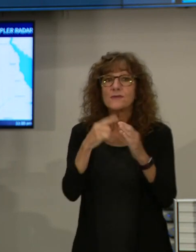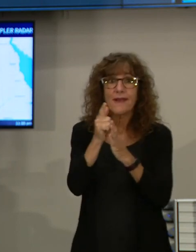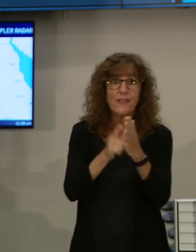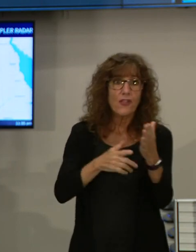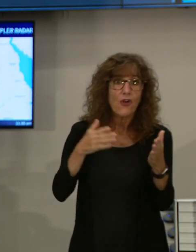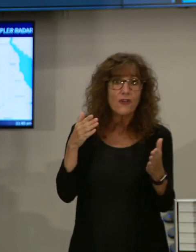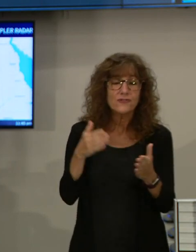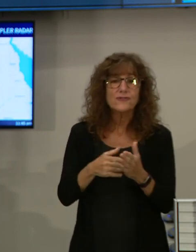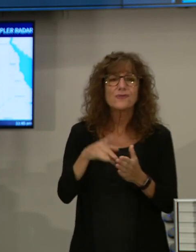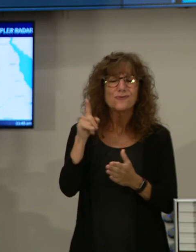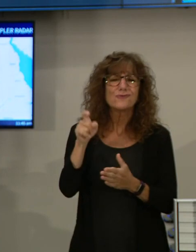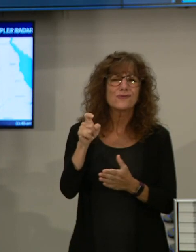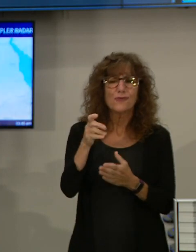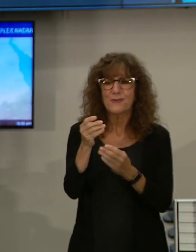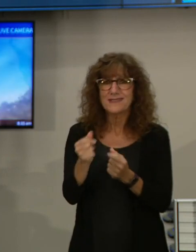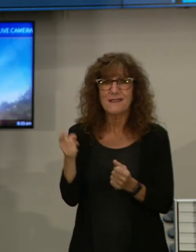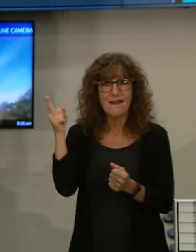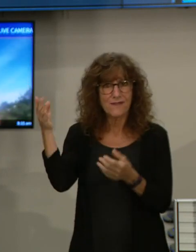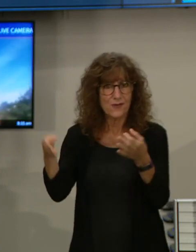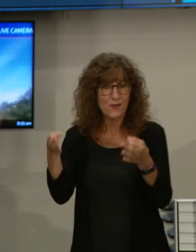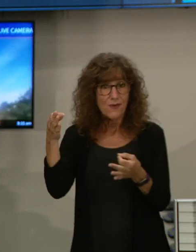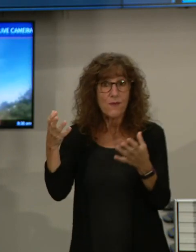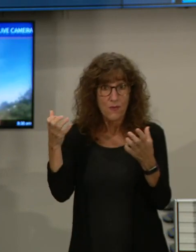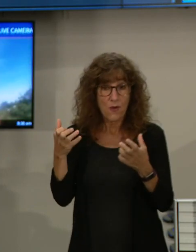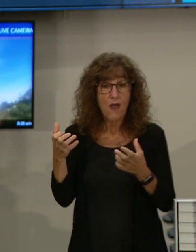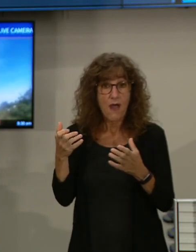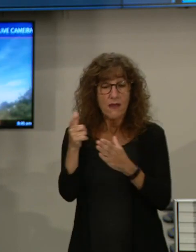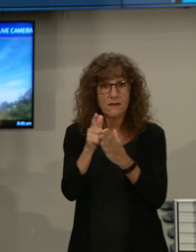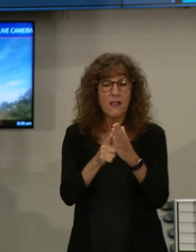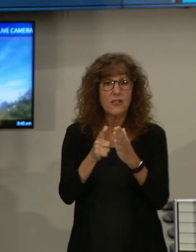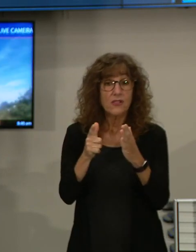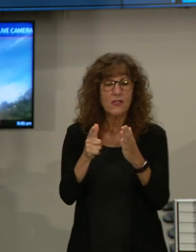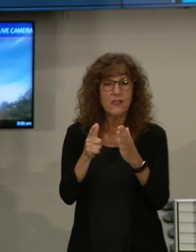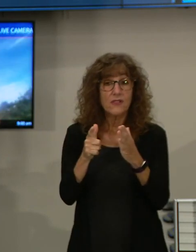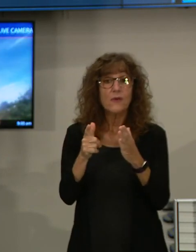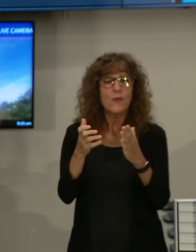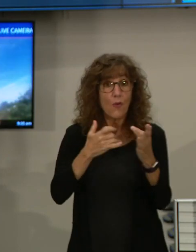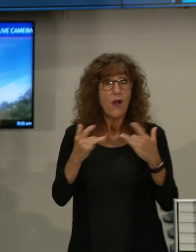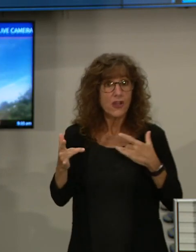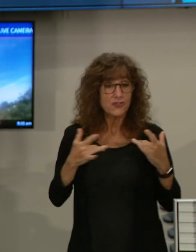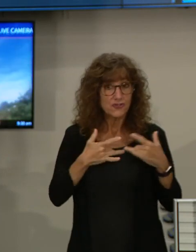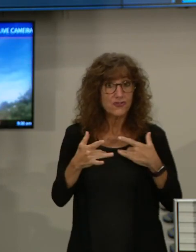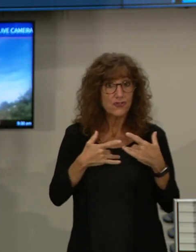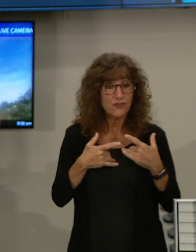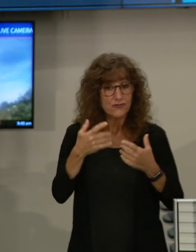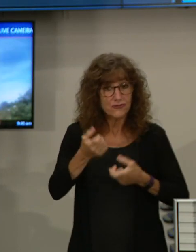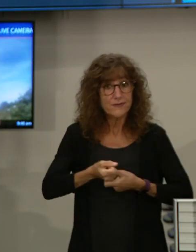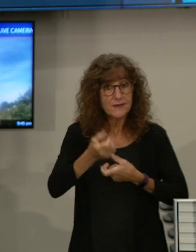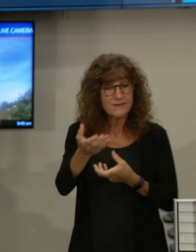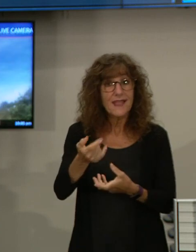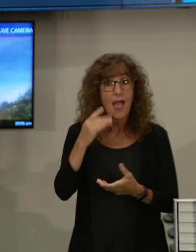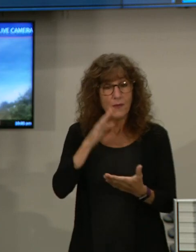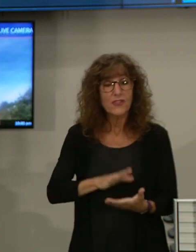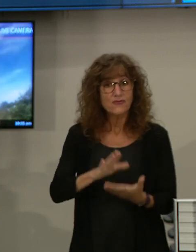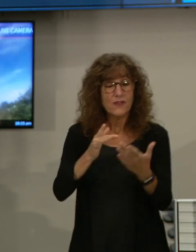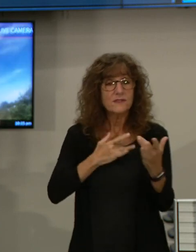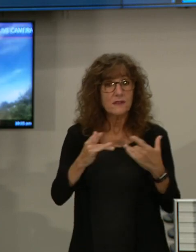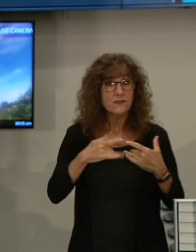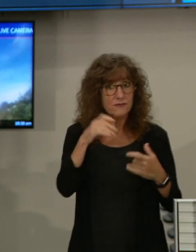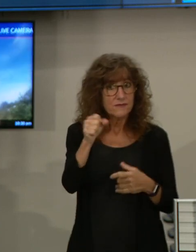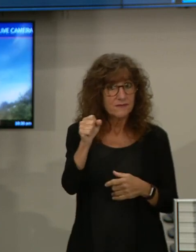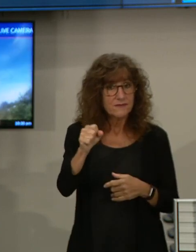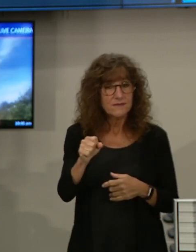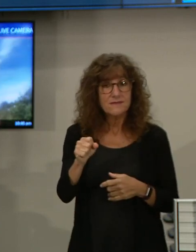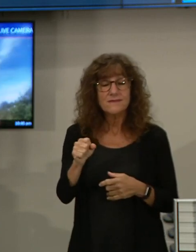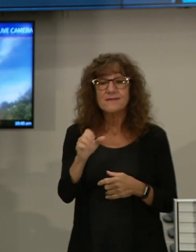that they know should be resolved there. So we want the concern to be addressed. I will address the concern. The